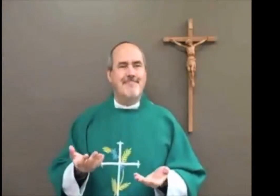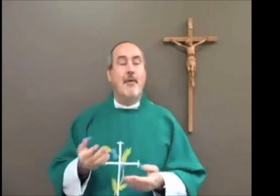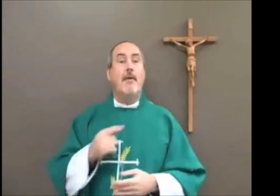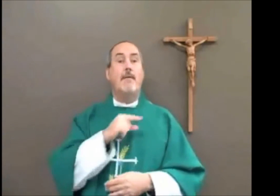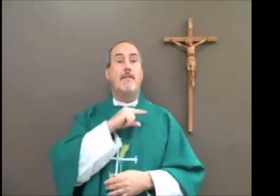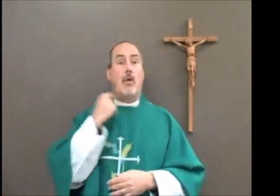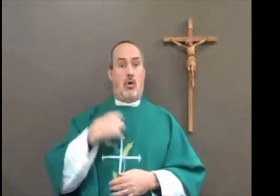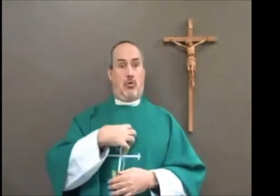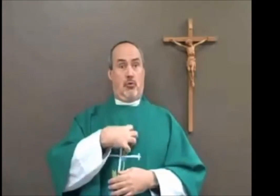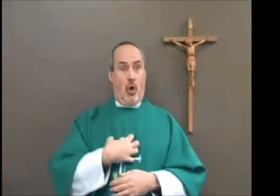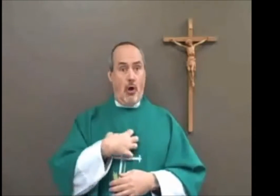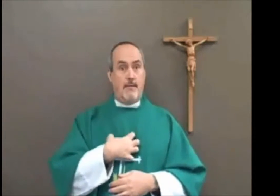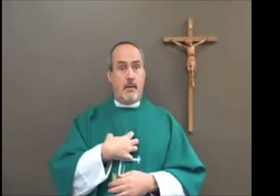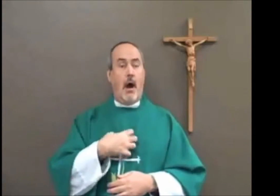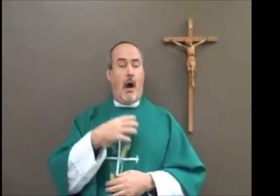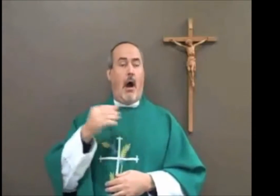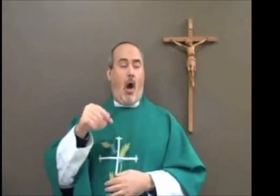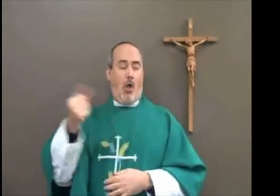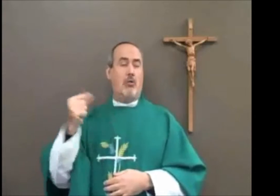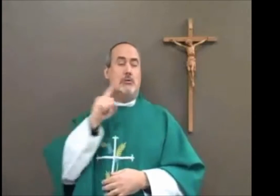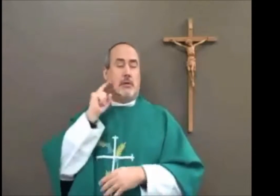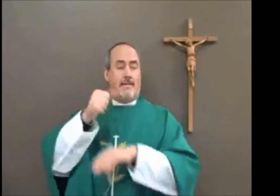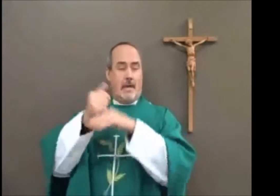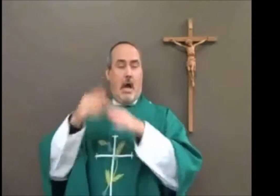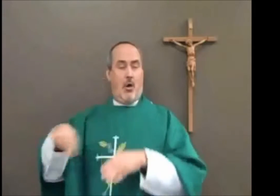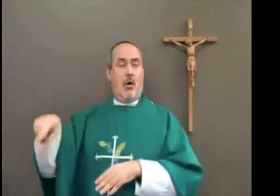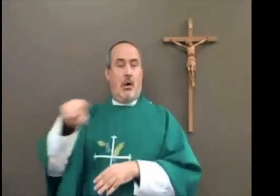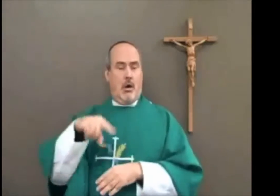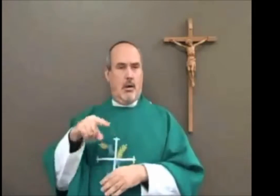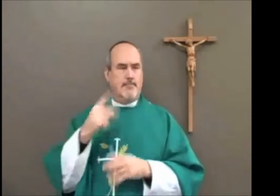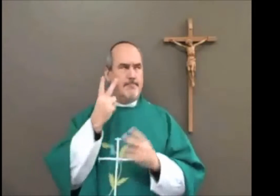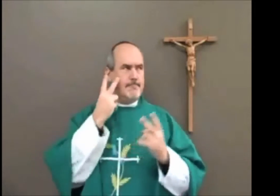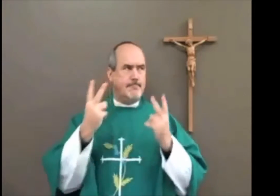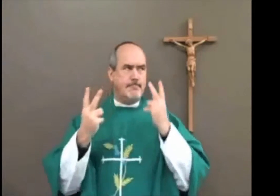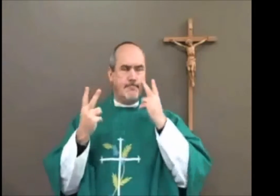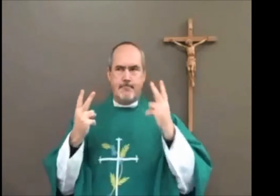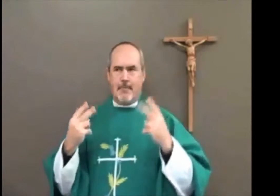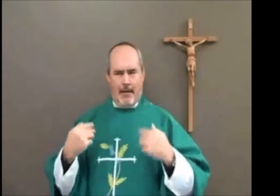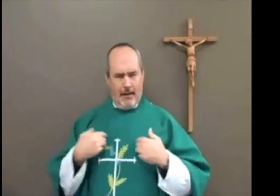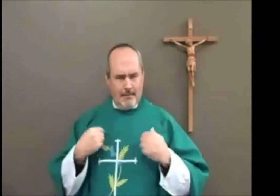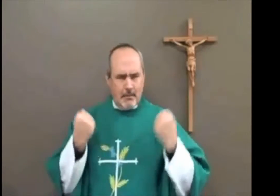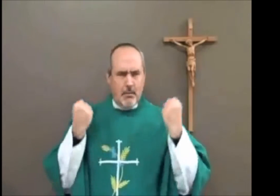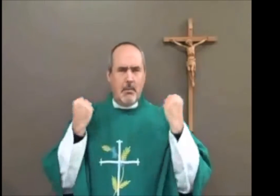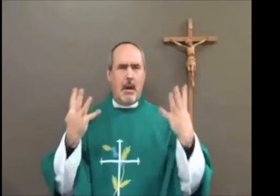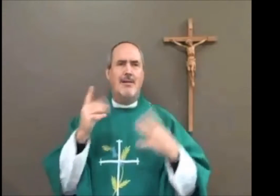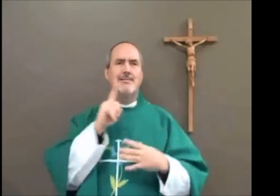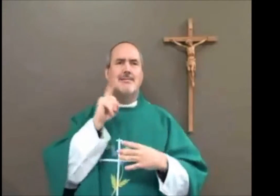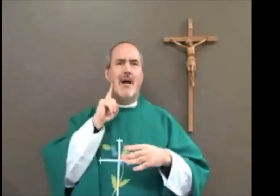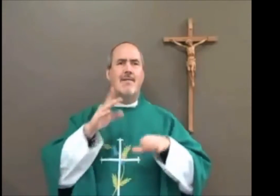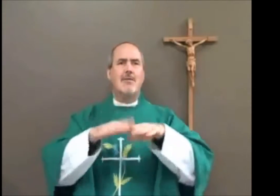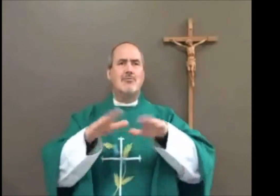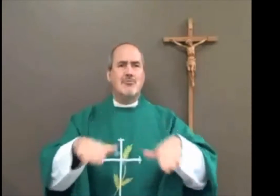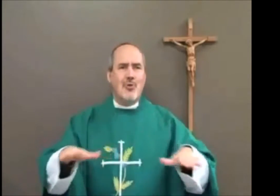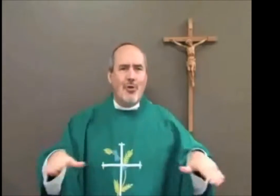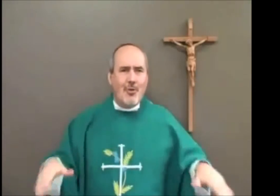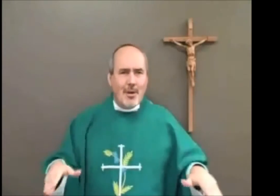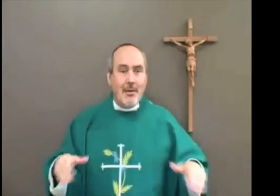Camp Mark 7 was set up with a specific purpose and goal in mind. Father Coughlin and many of the deaf